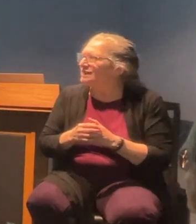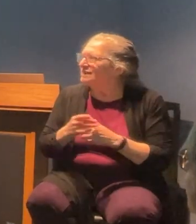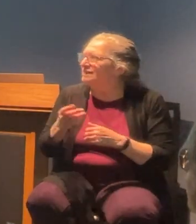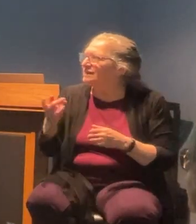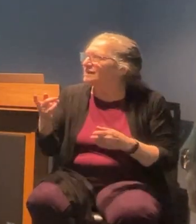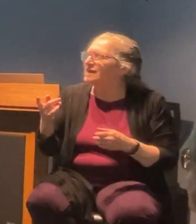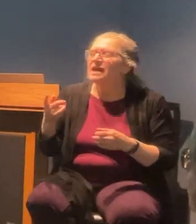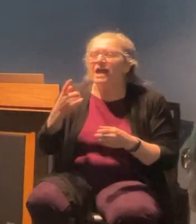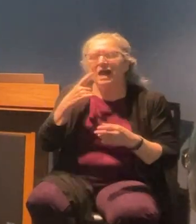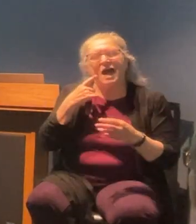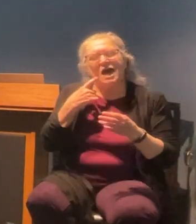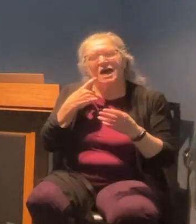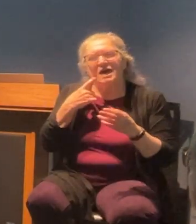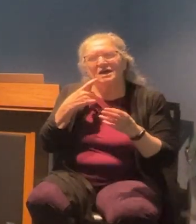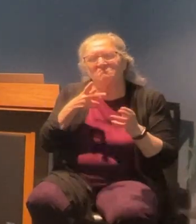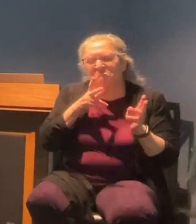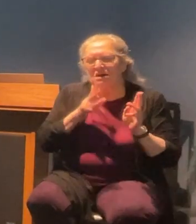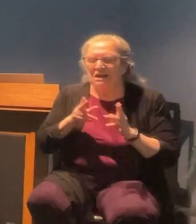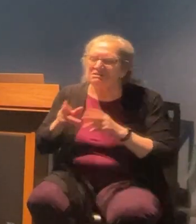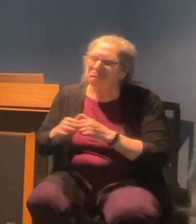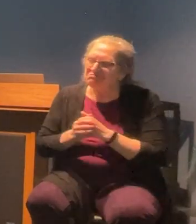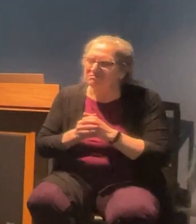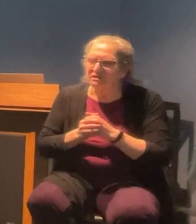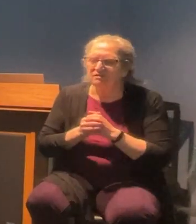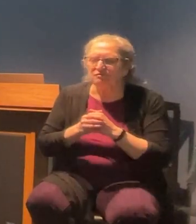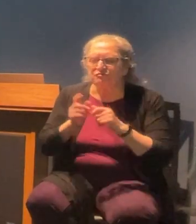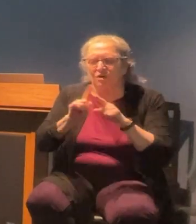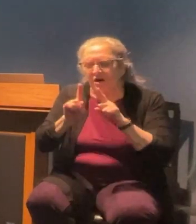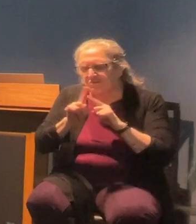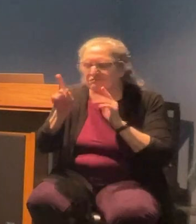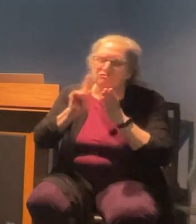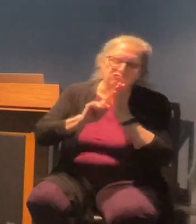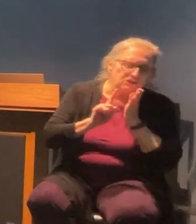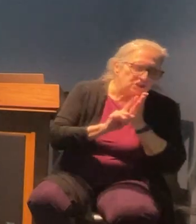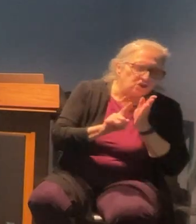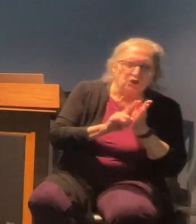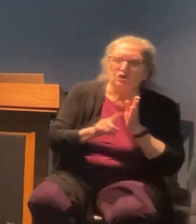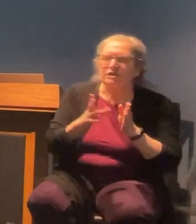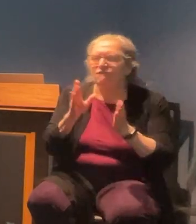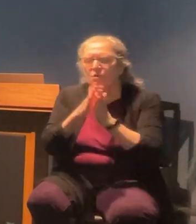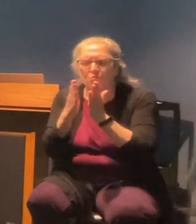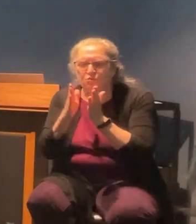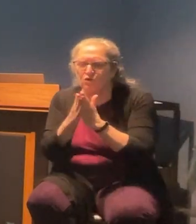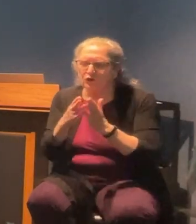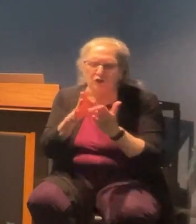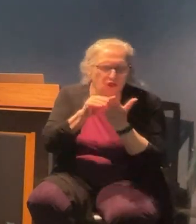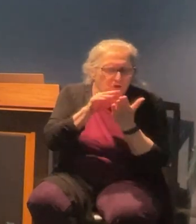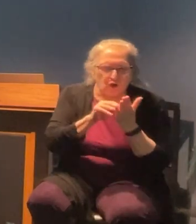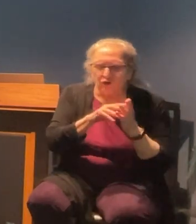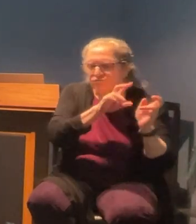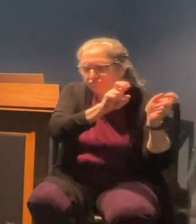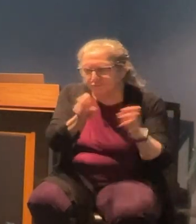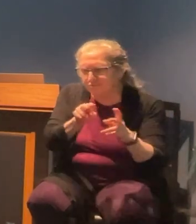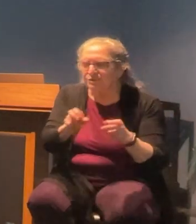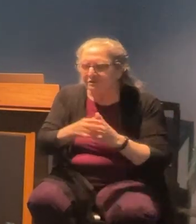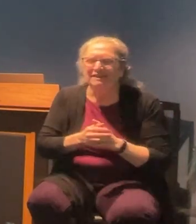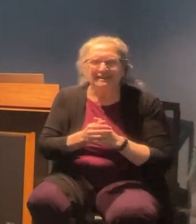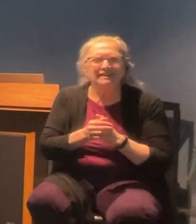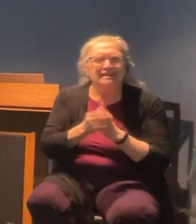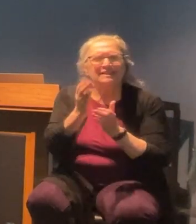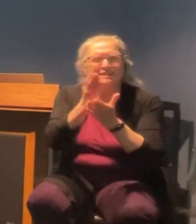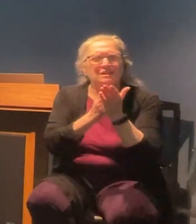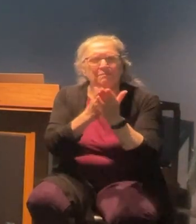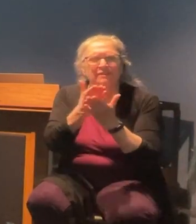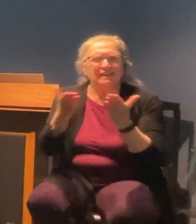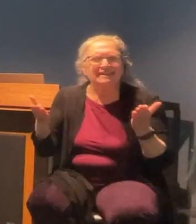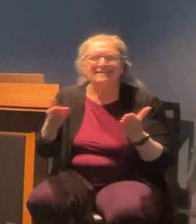few statistics that I gathered from researchers and books and studies, the things that